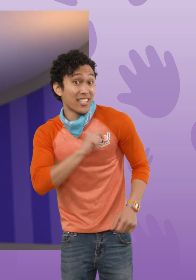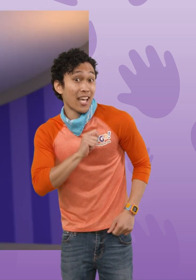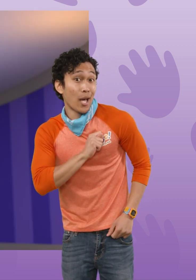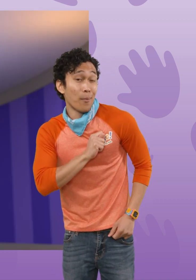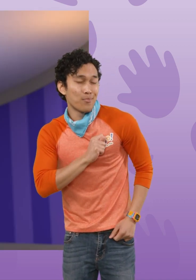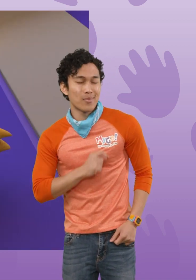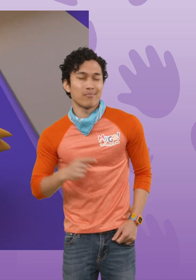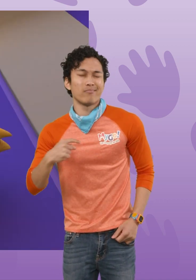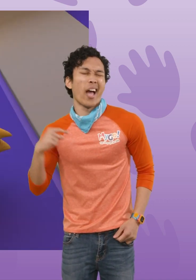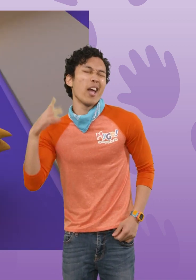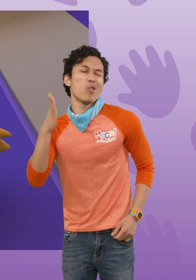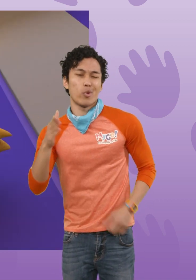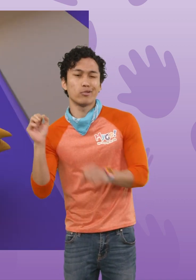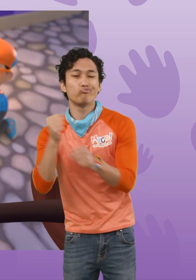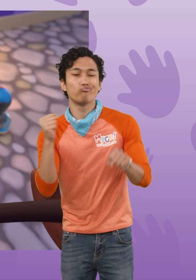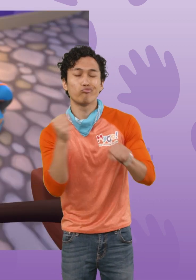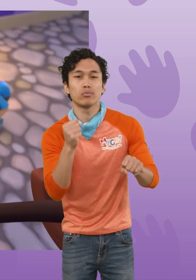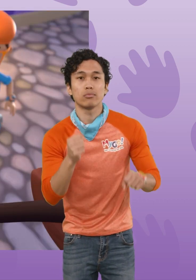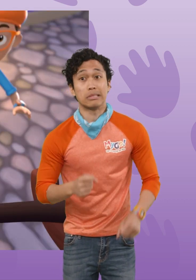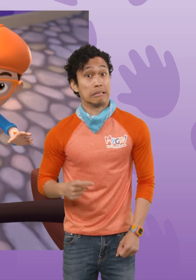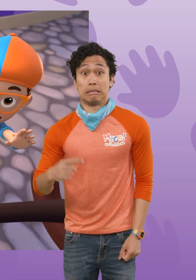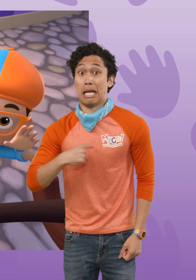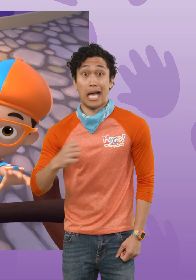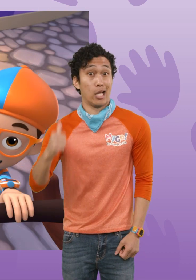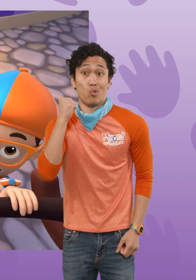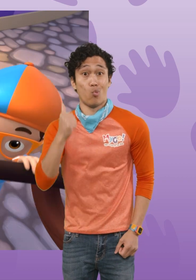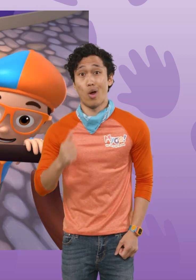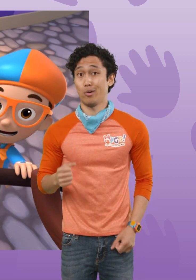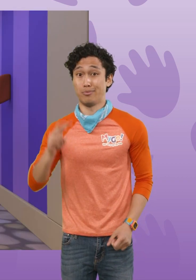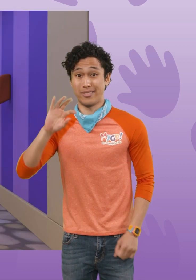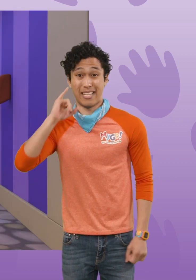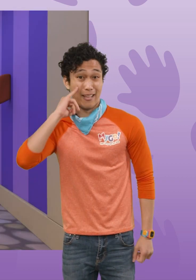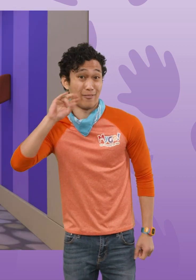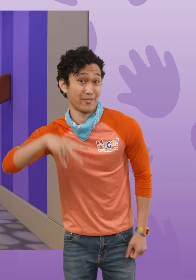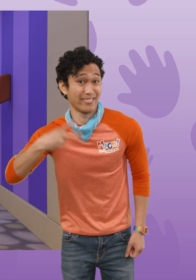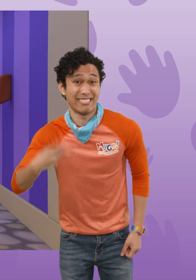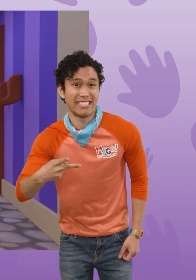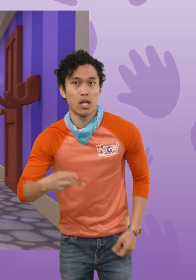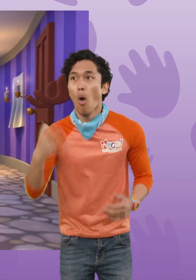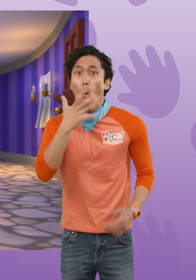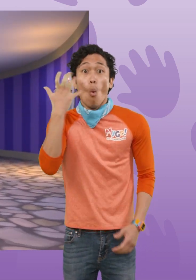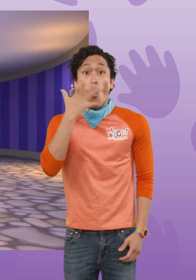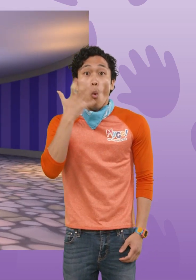Tabs. I better sweep him up. I wouldn't do that if I were you. Whoa!